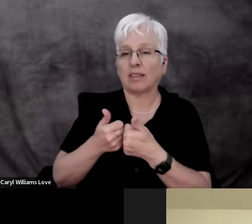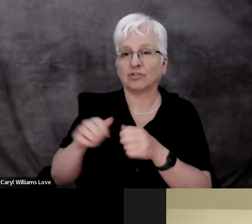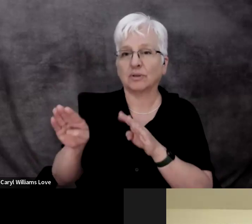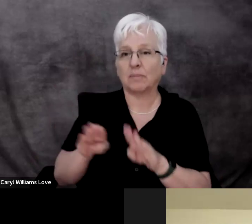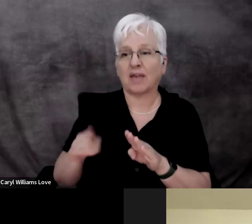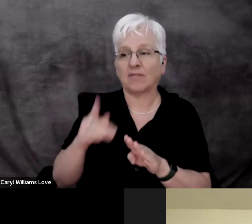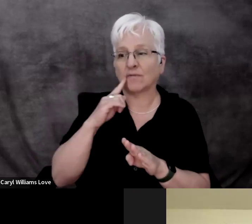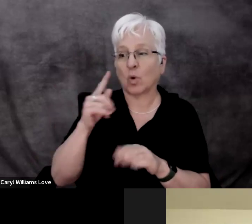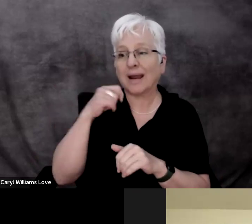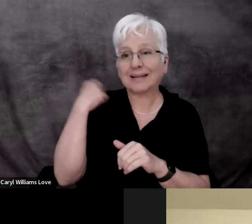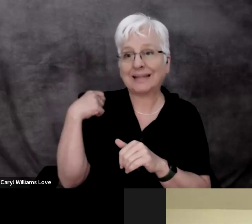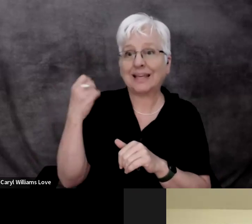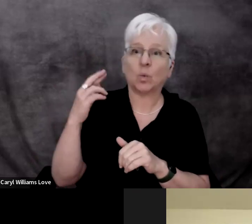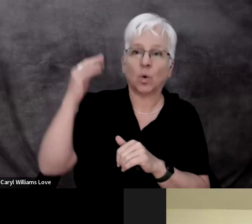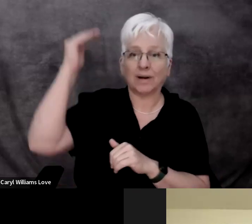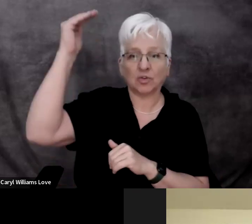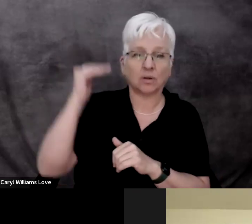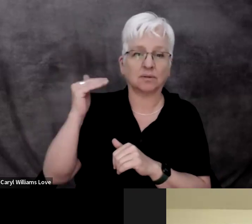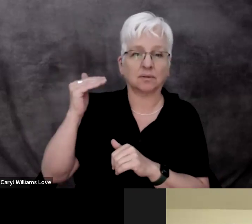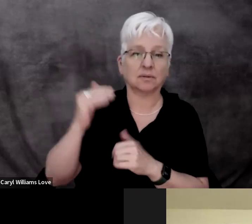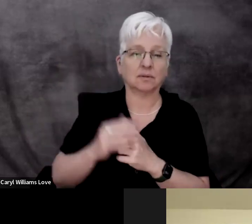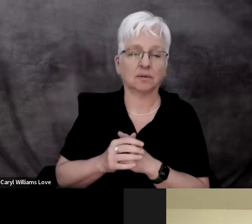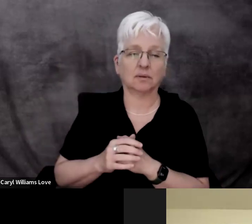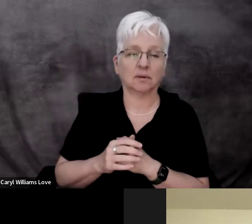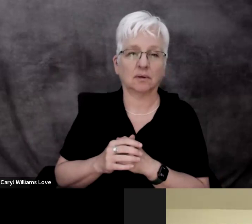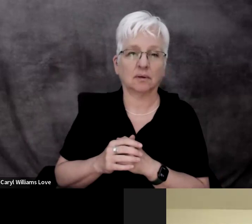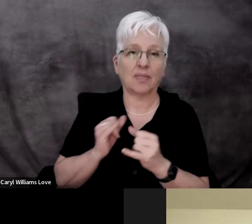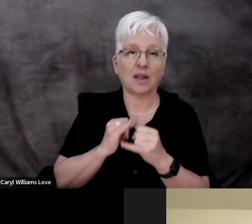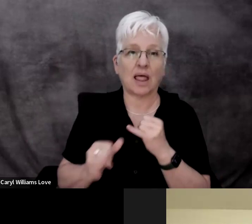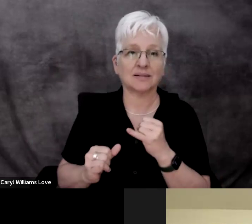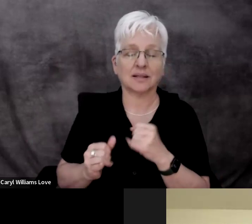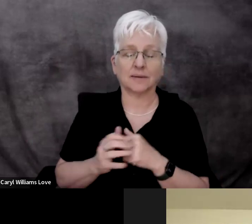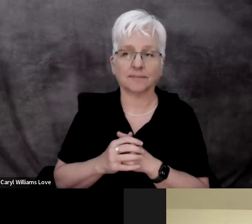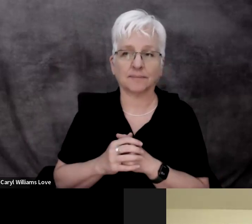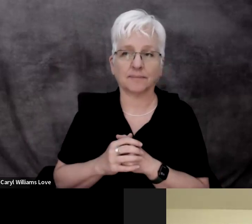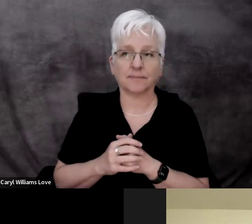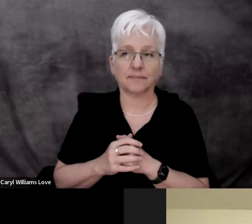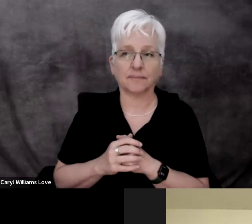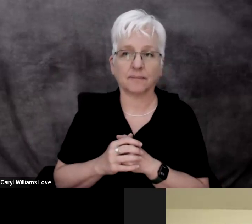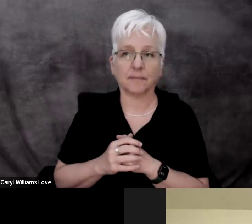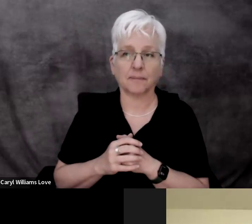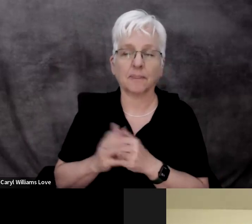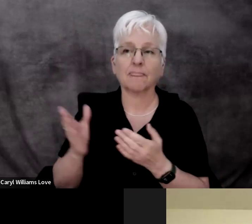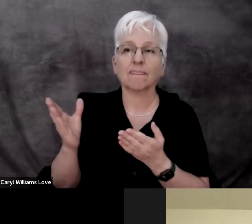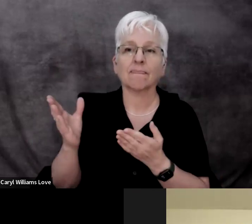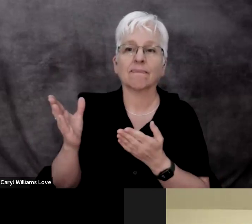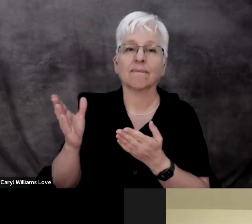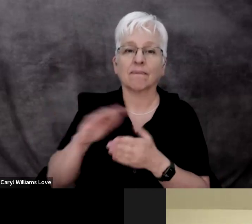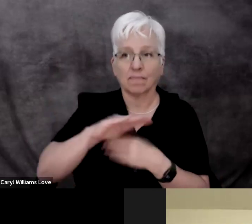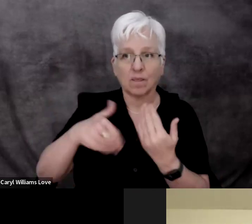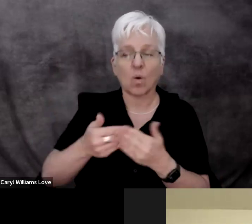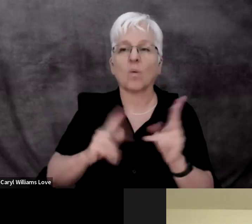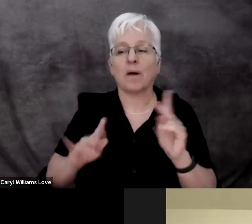adult, almost impossible. And then lastly, schools have to serve this population, but they struggle, as you can imagine.